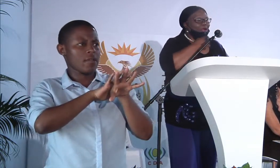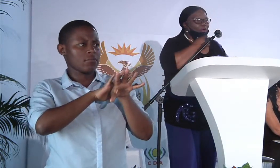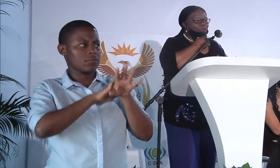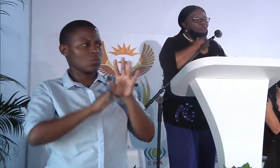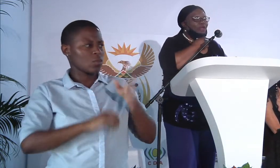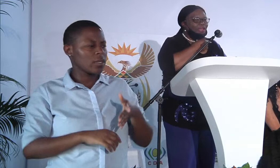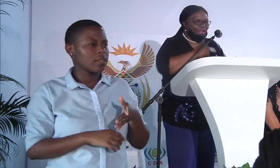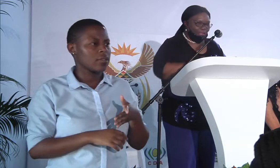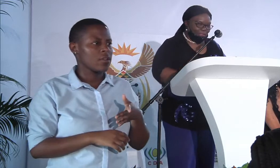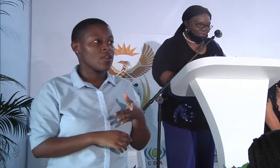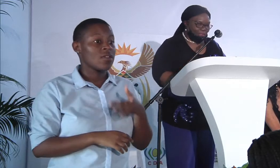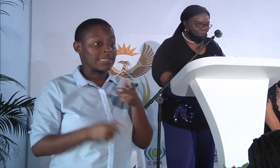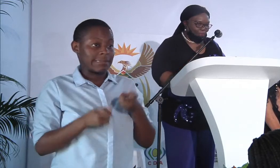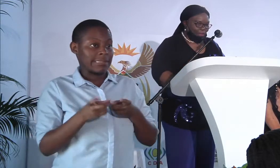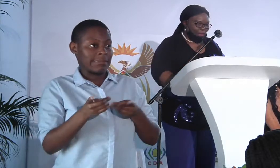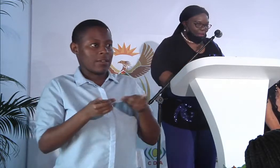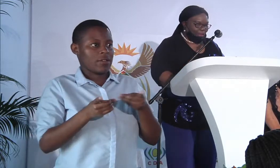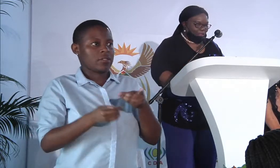director of UNAIDS.